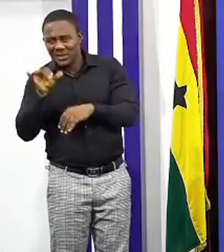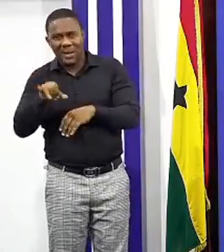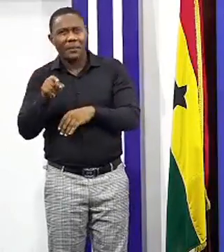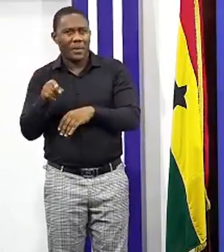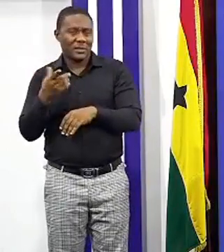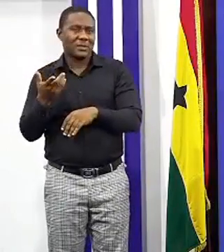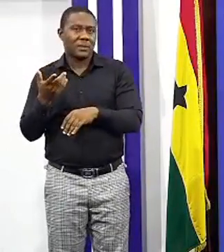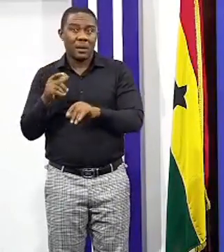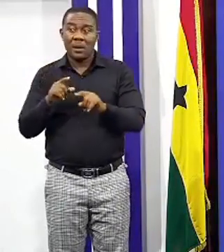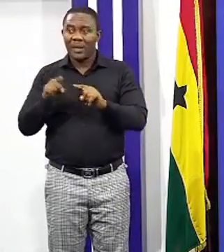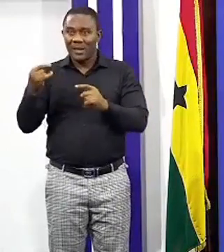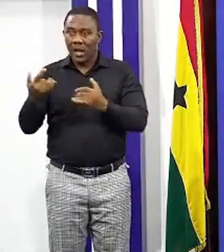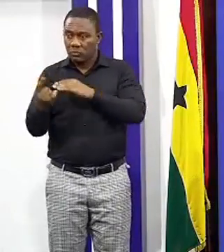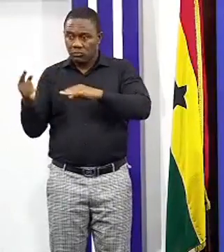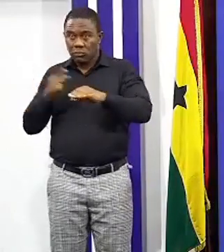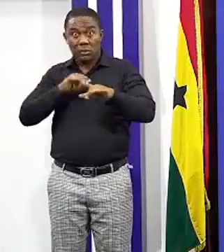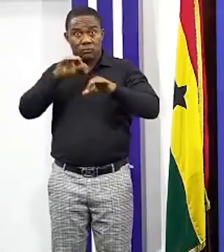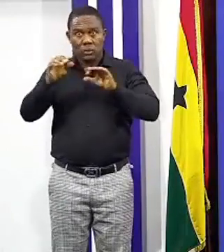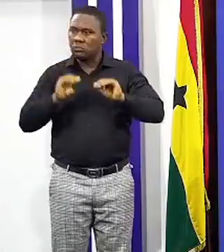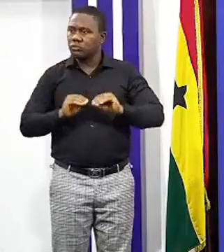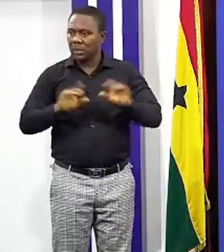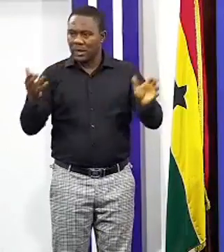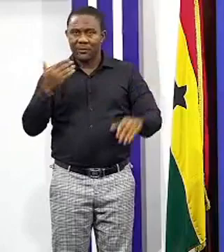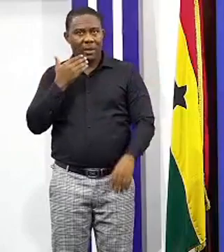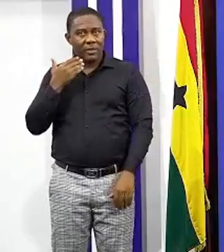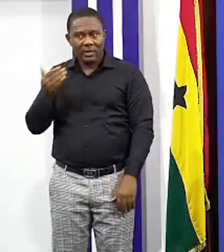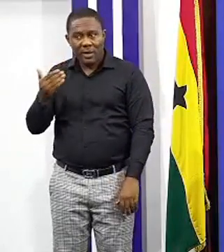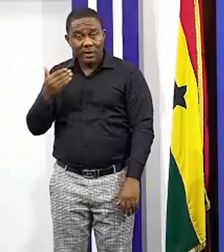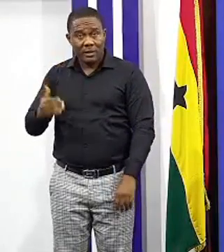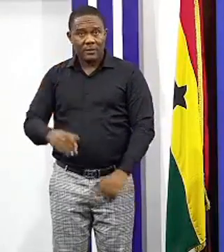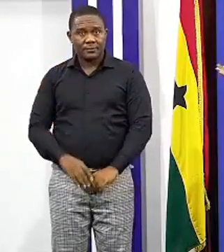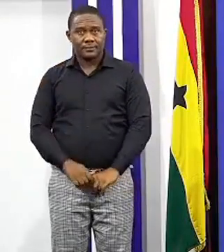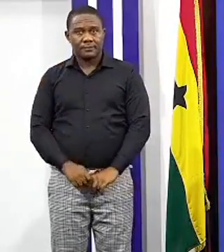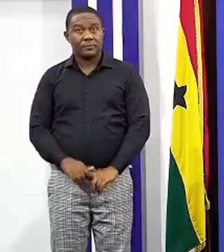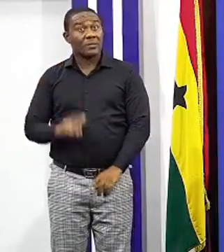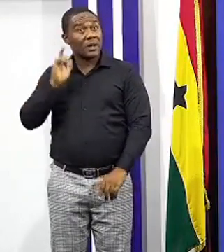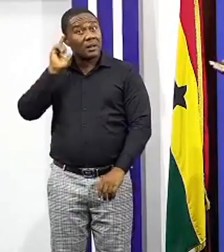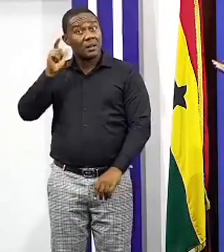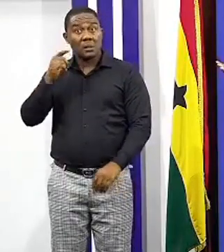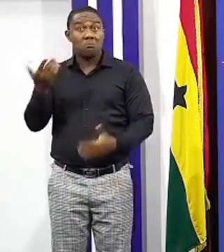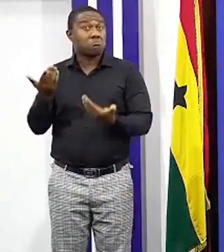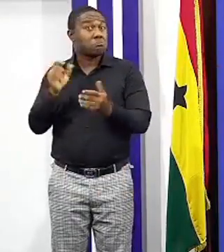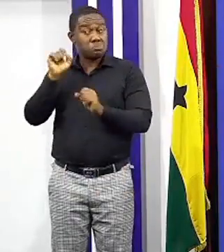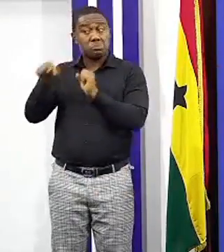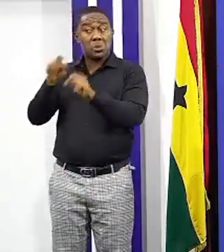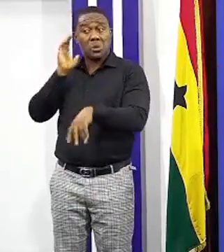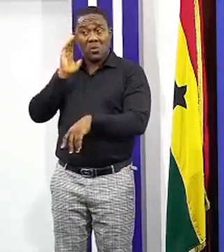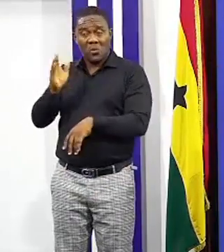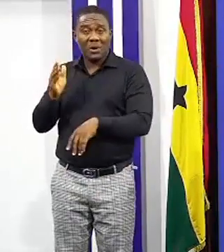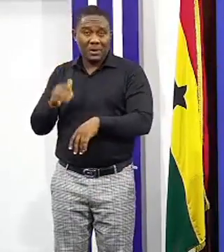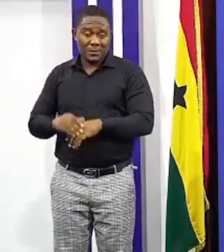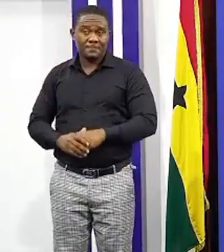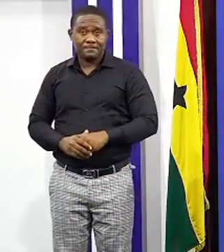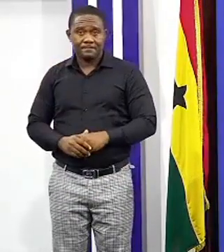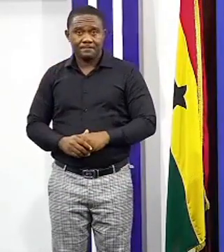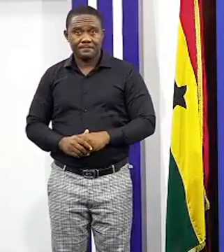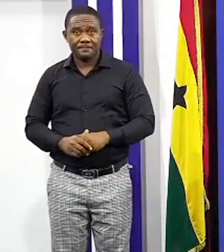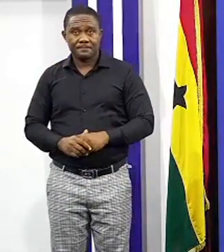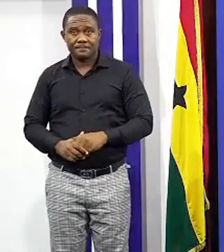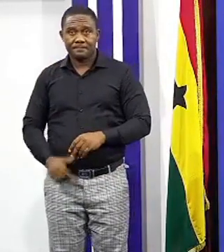there. But the clarity you have given us this morning, we are grateful. We'll have an opportunity to have our colleagues ask you some questions later.